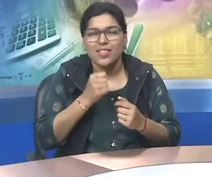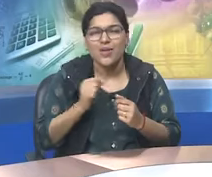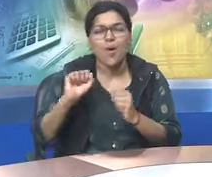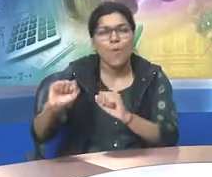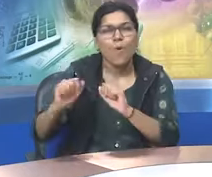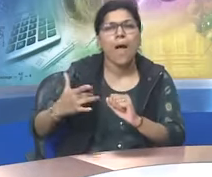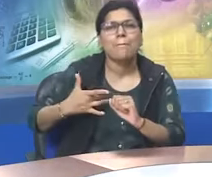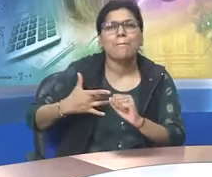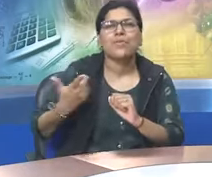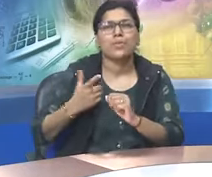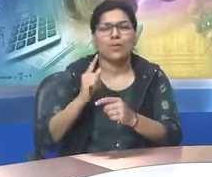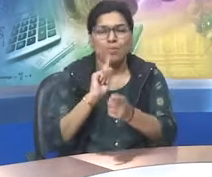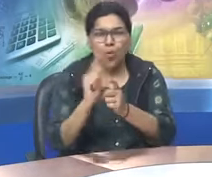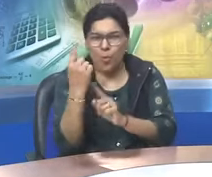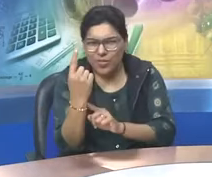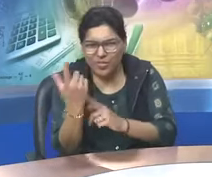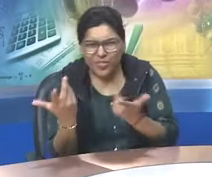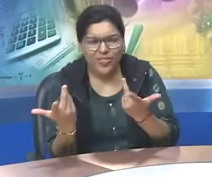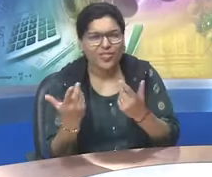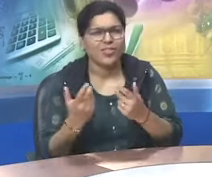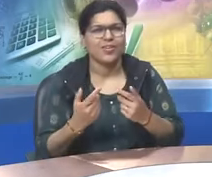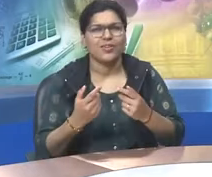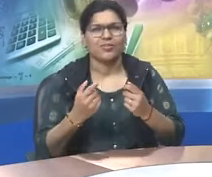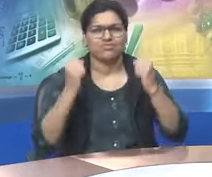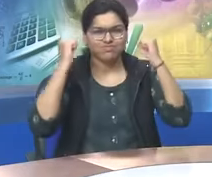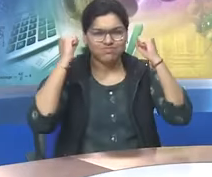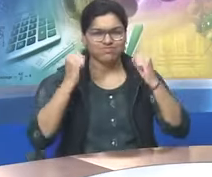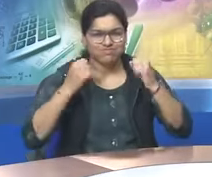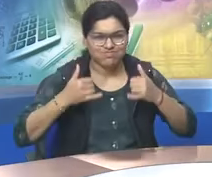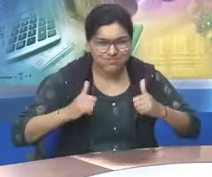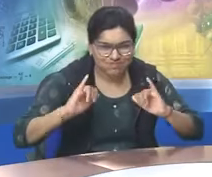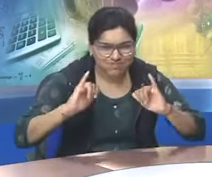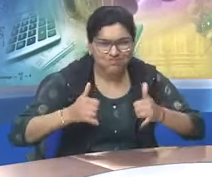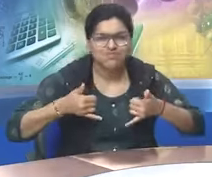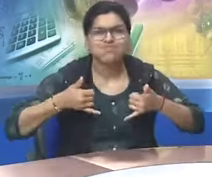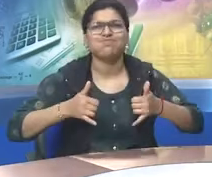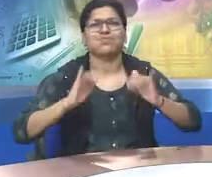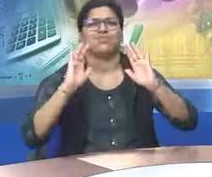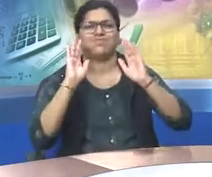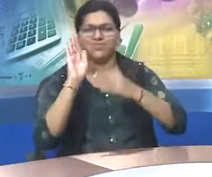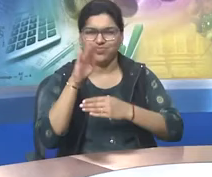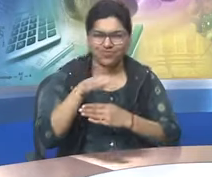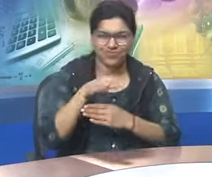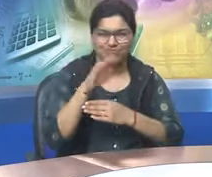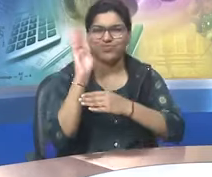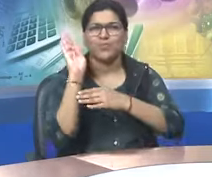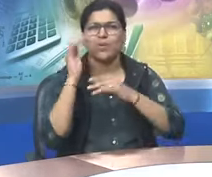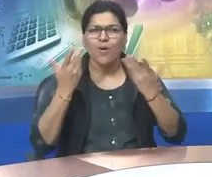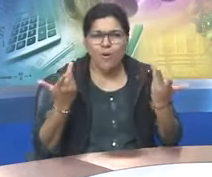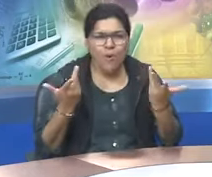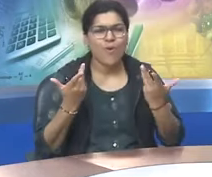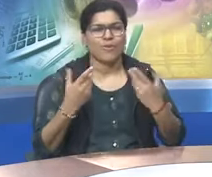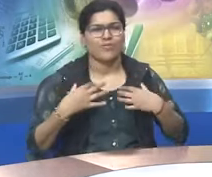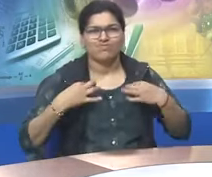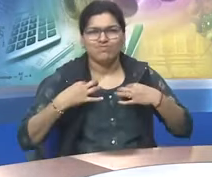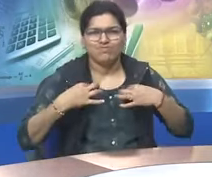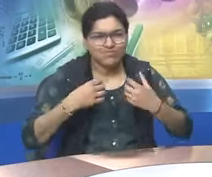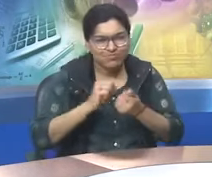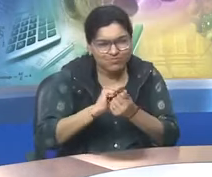she remembers her grandmother's house, and it is clear that the grandmother was the only